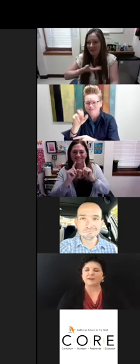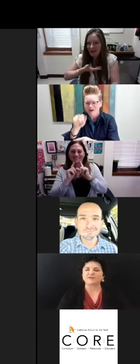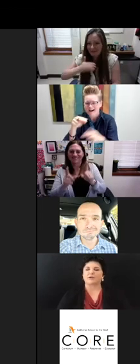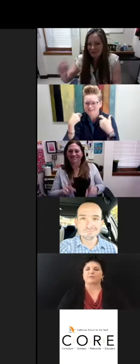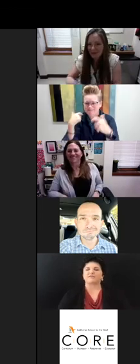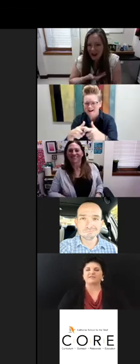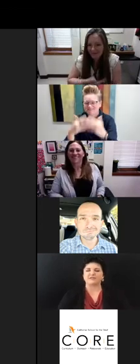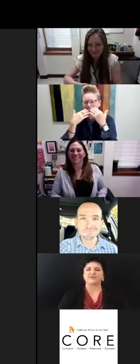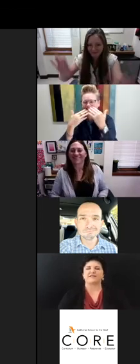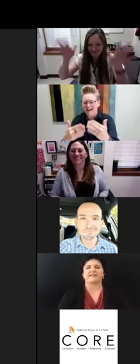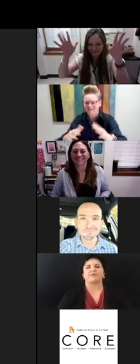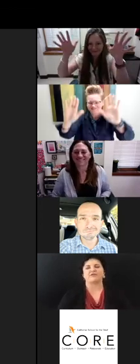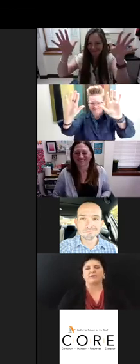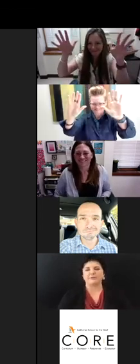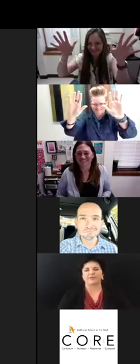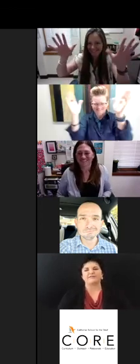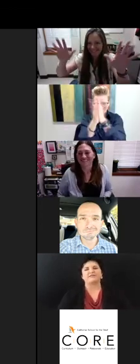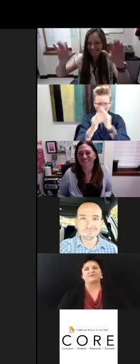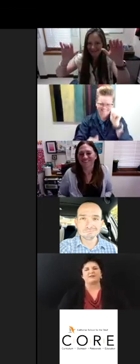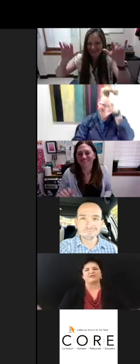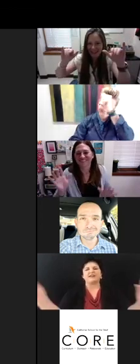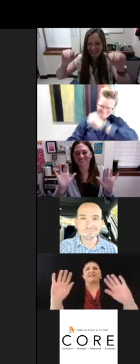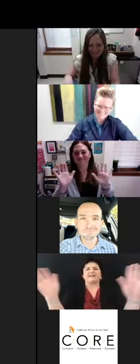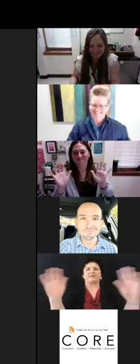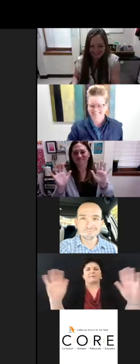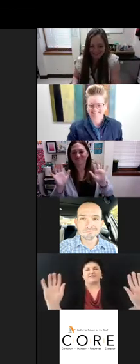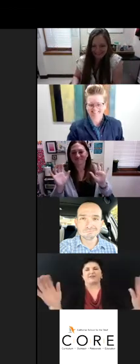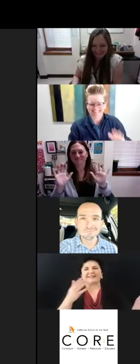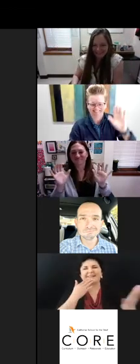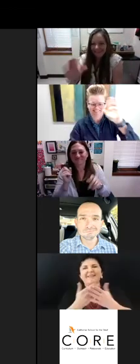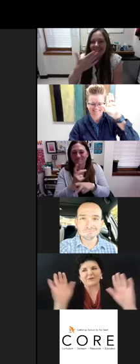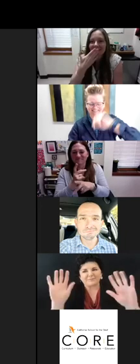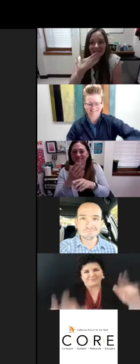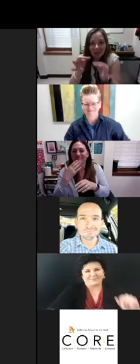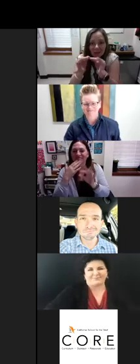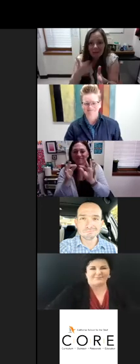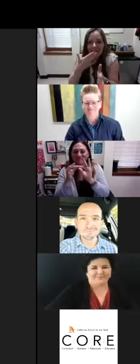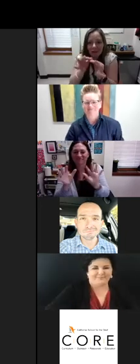you so much for our presenters and our interpreters. Thank you so much. Everybody have a great day.